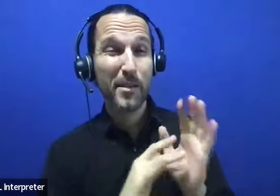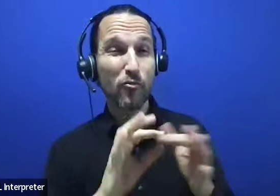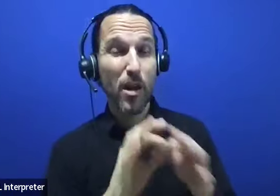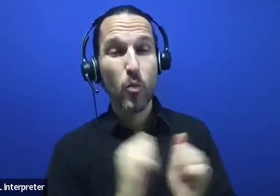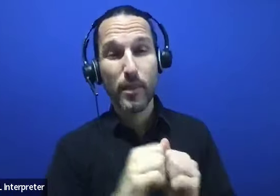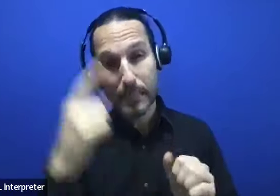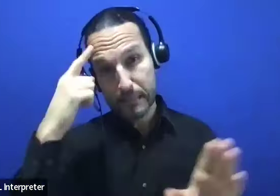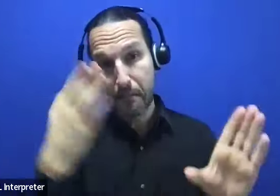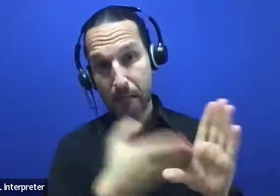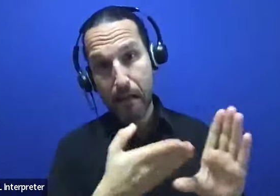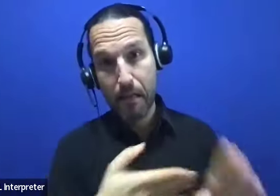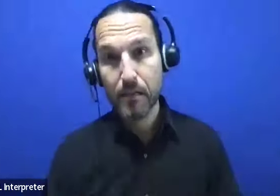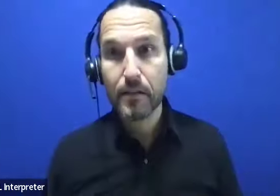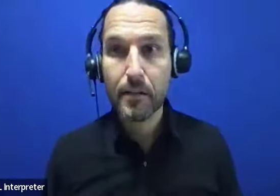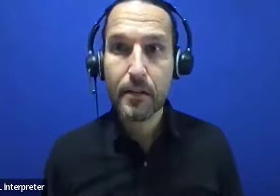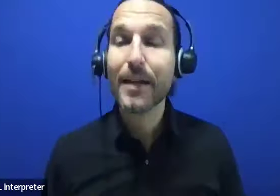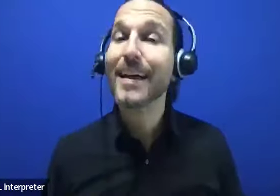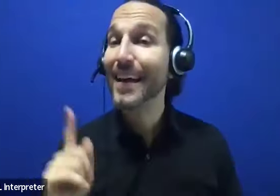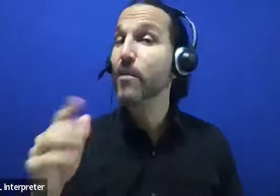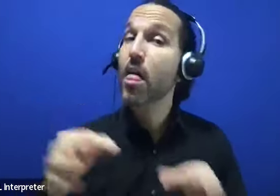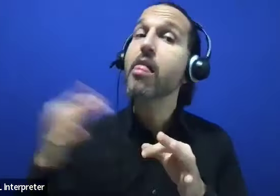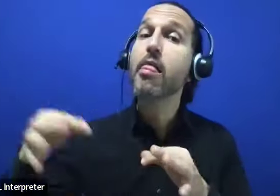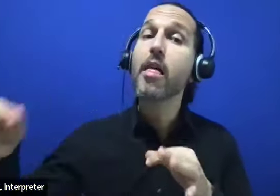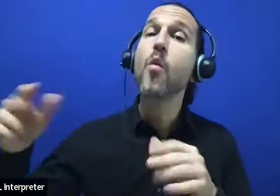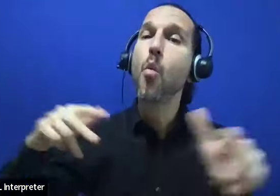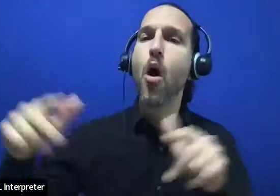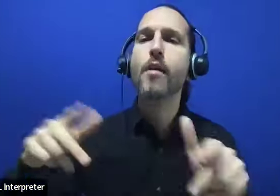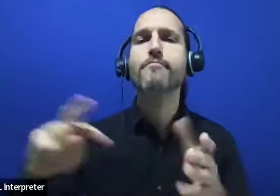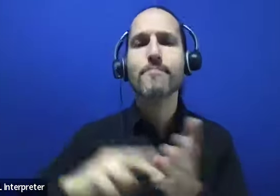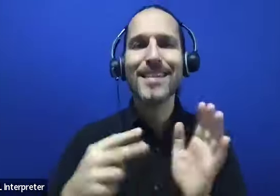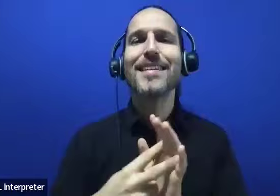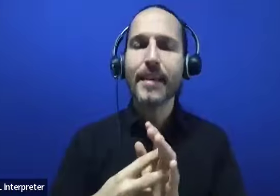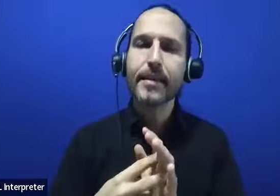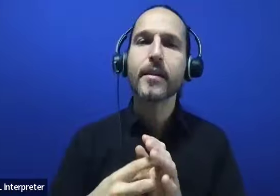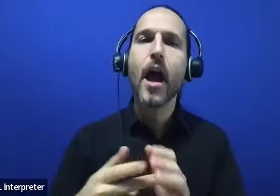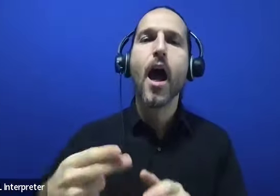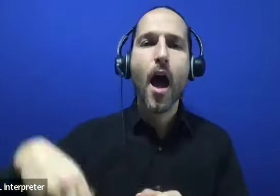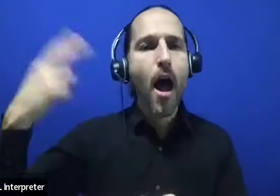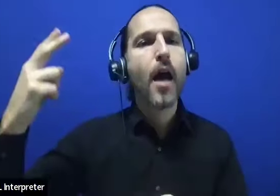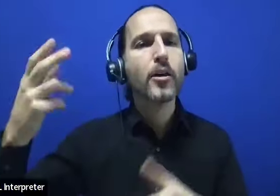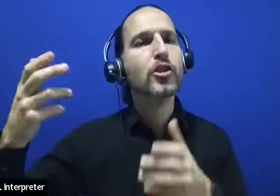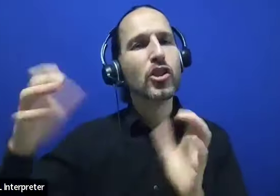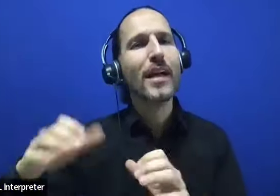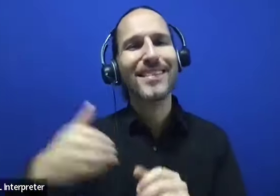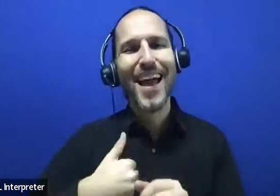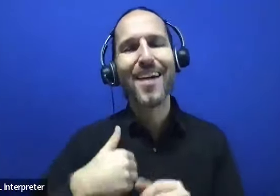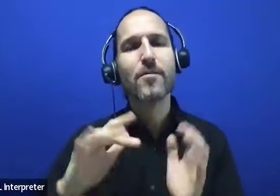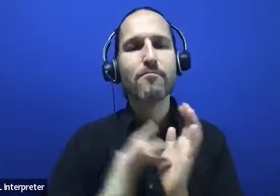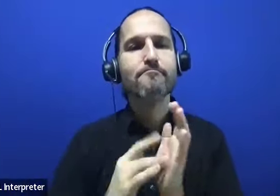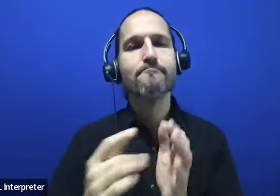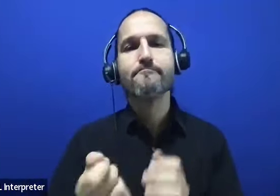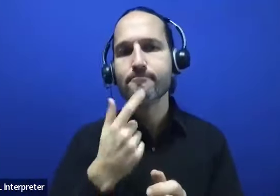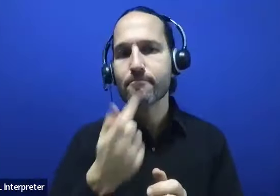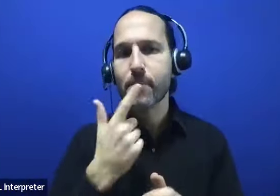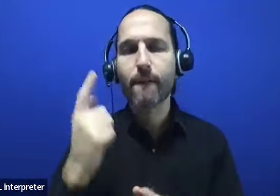And yeah, those who walk later were on more psychotropic medications. Communication